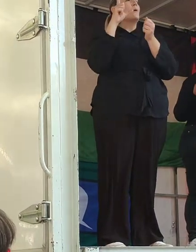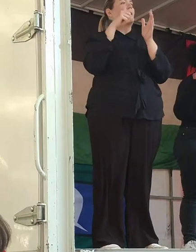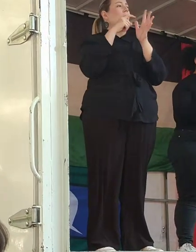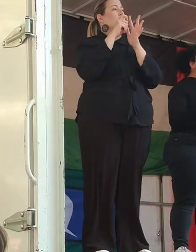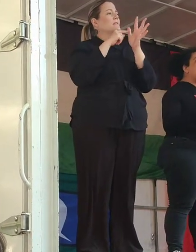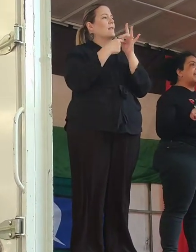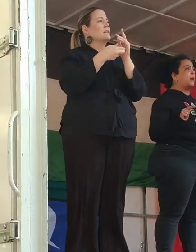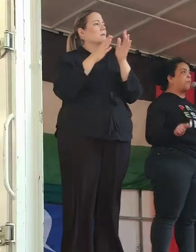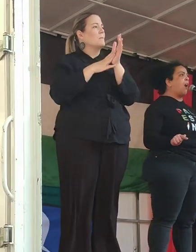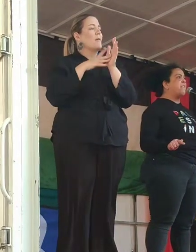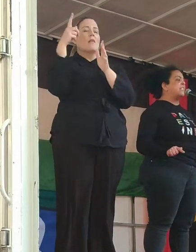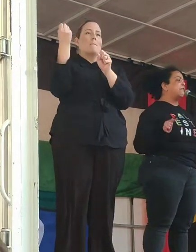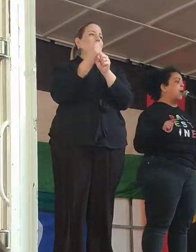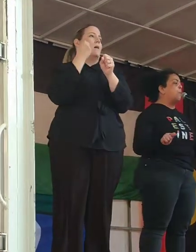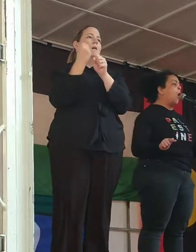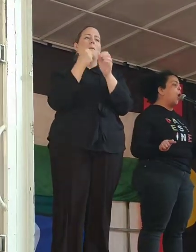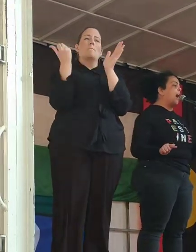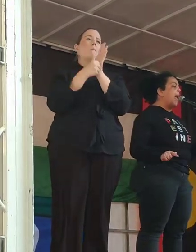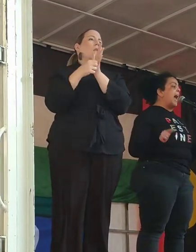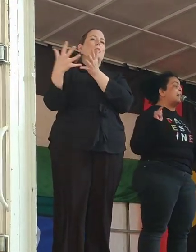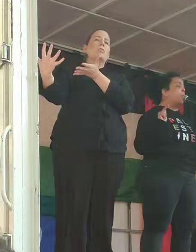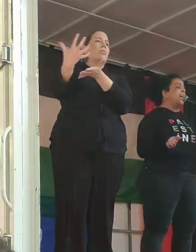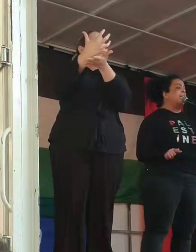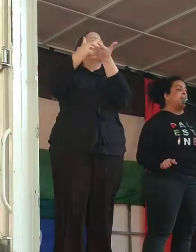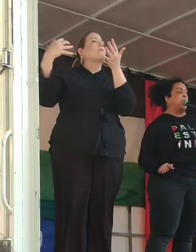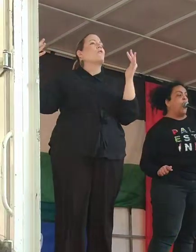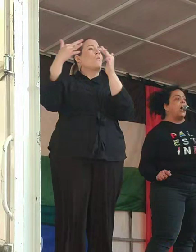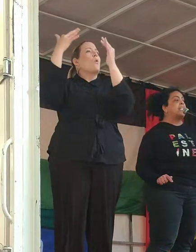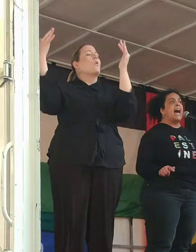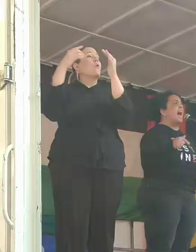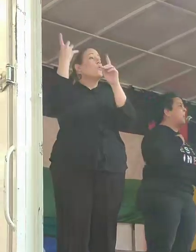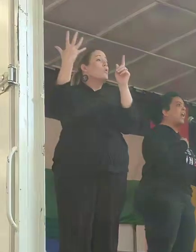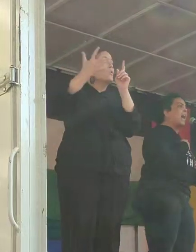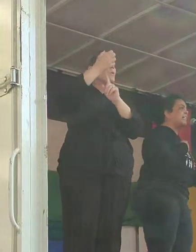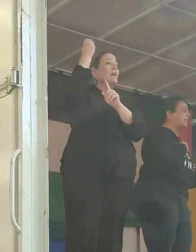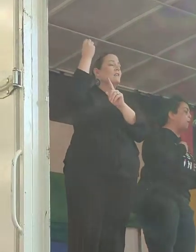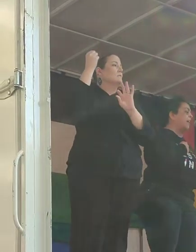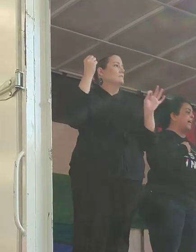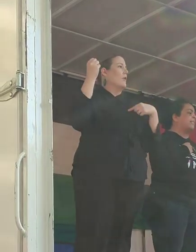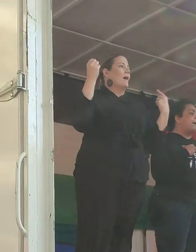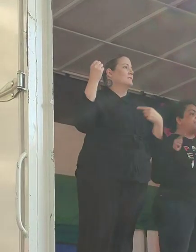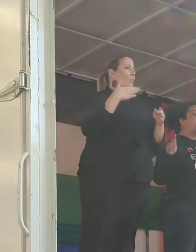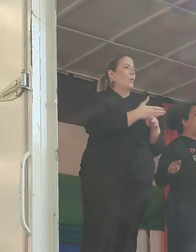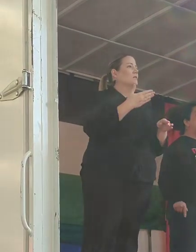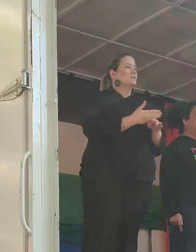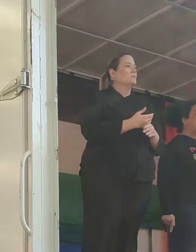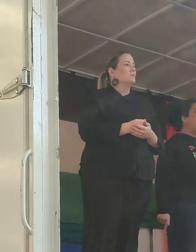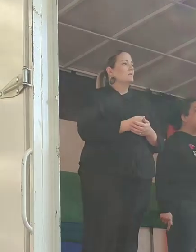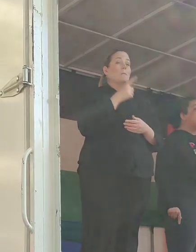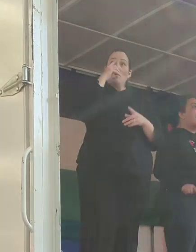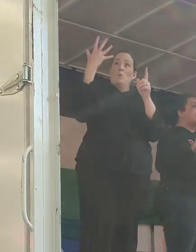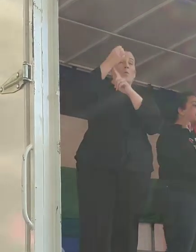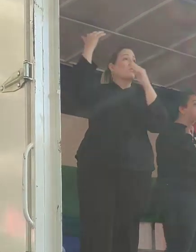who generate the profits from war. And the winners of the wars are not us, the workers. The winners of the